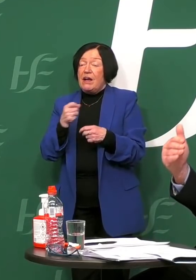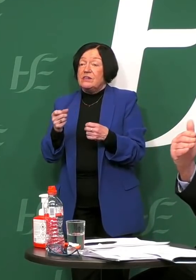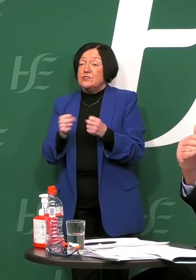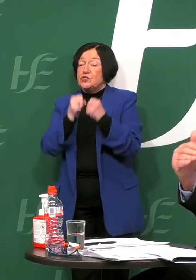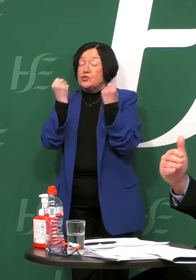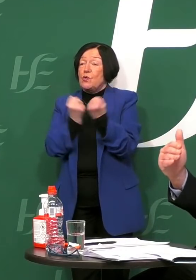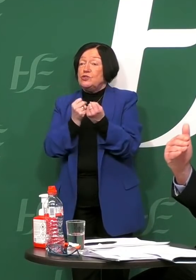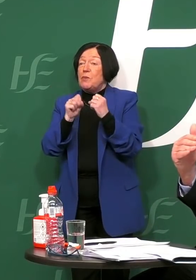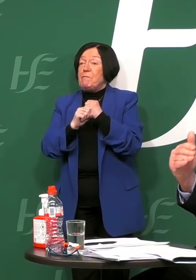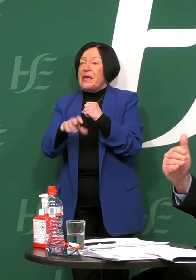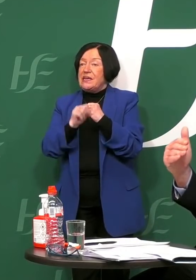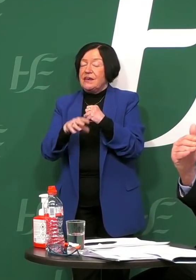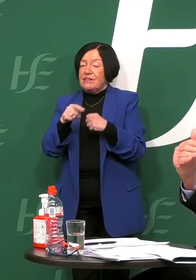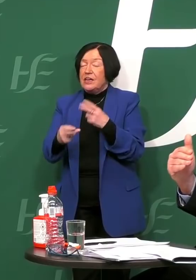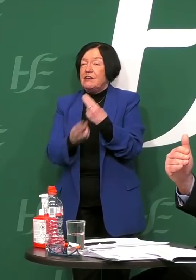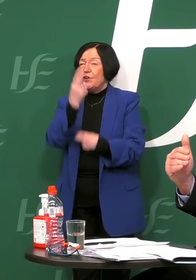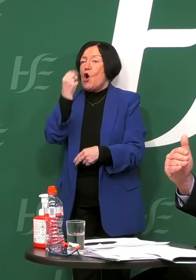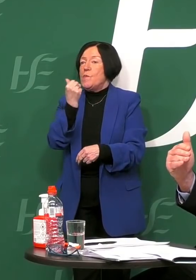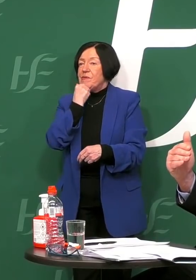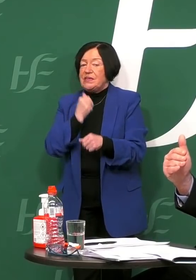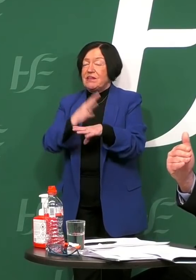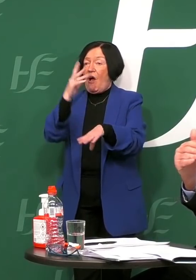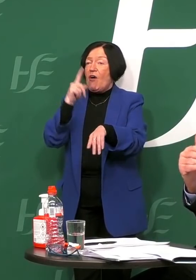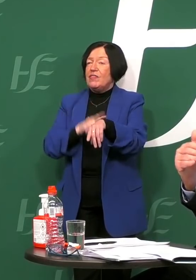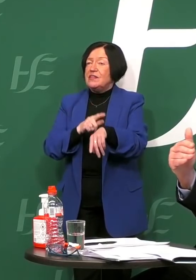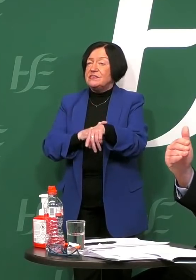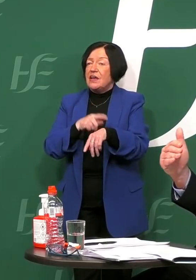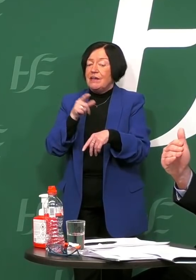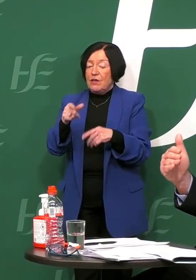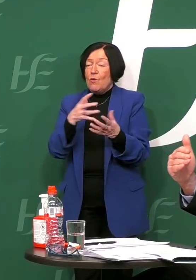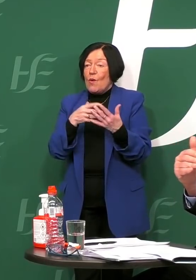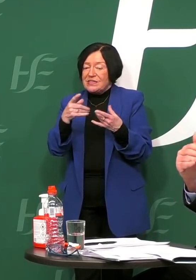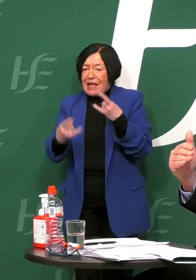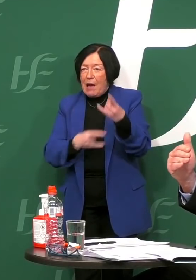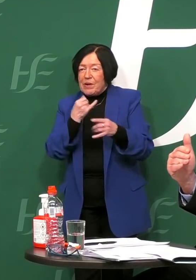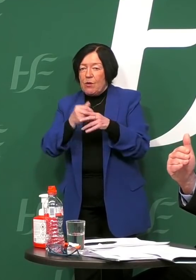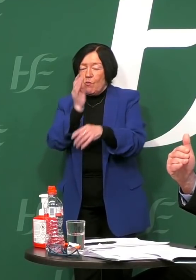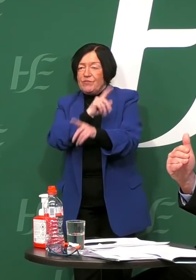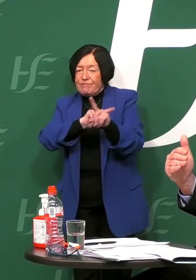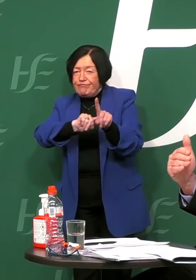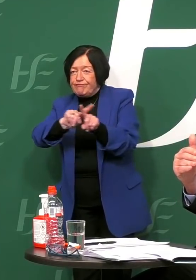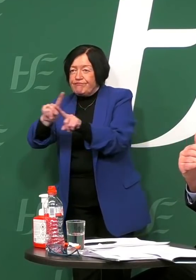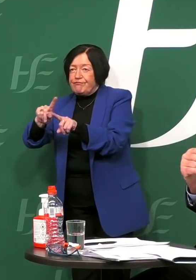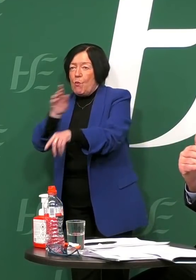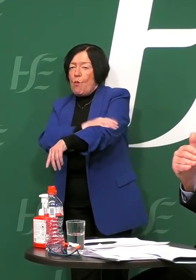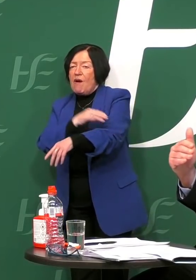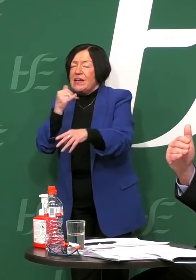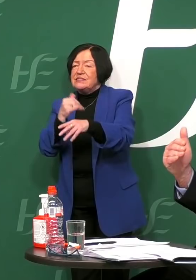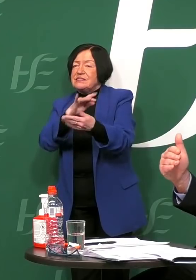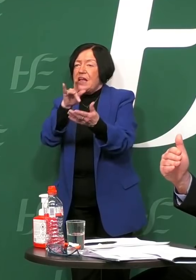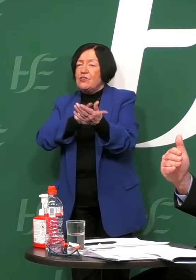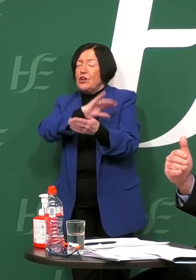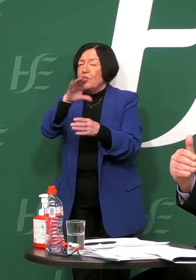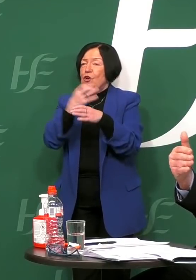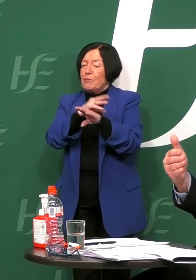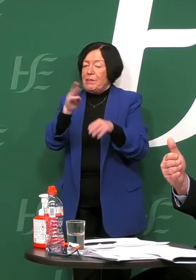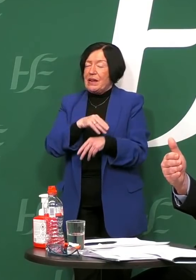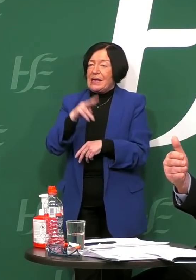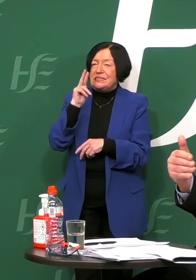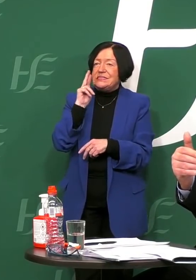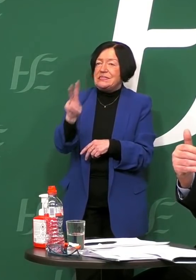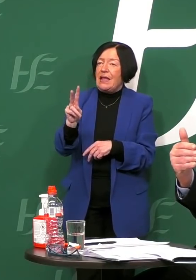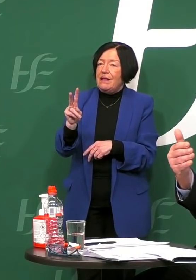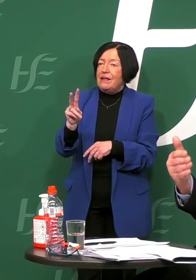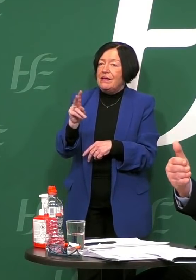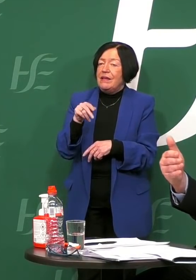channels, they're giving updates all the time in relation to the position in different walk-in clinics around the country. So people perhaps can see that and make a